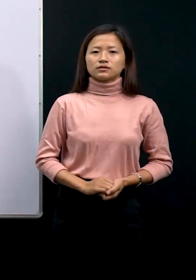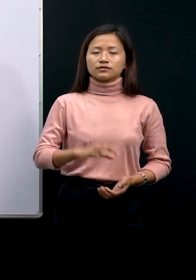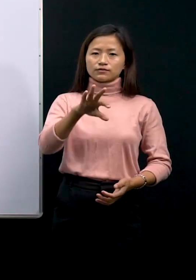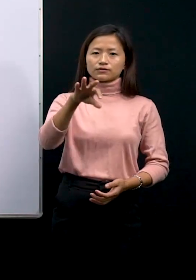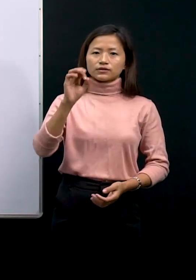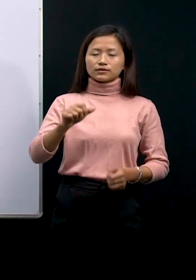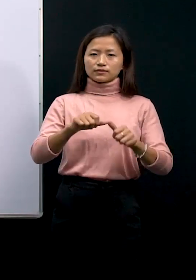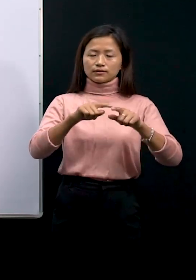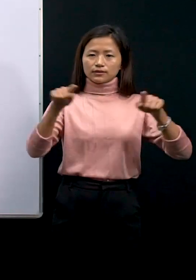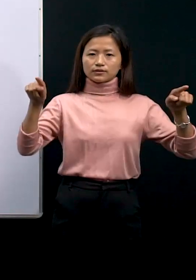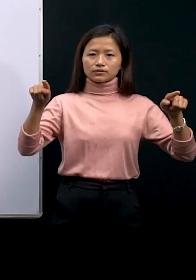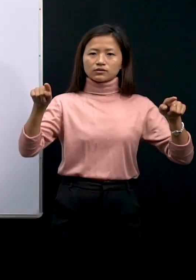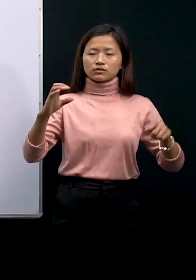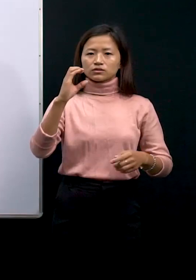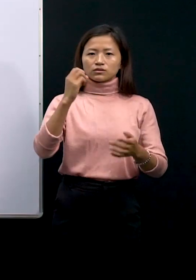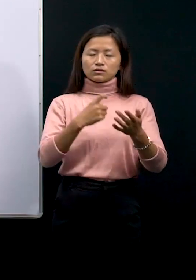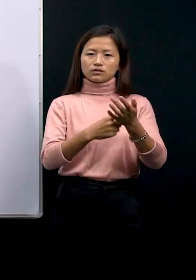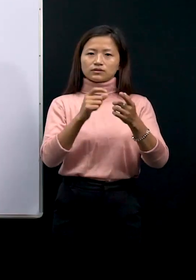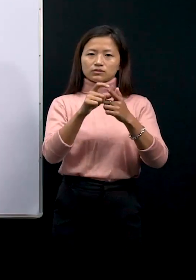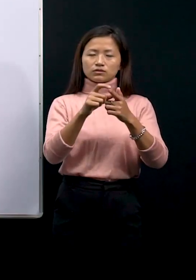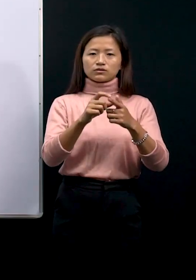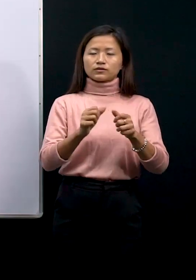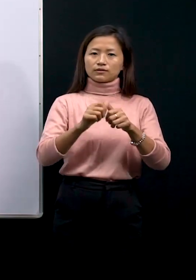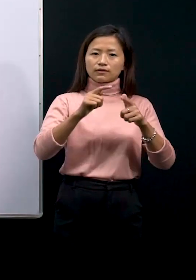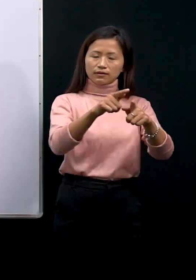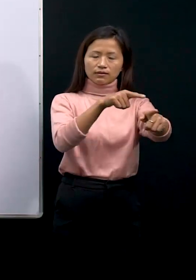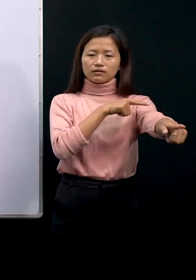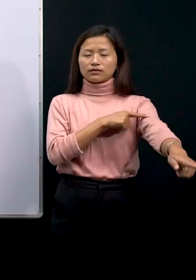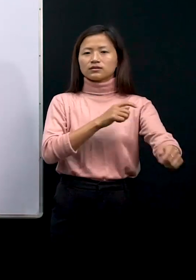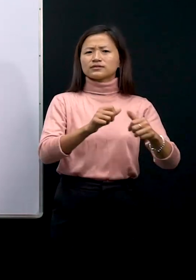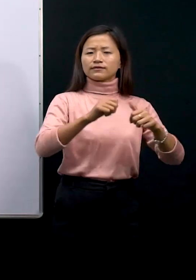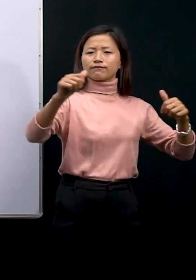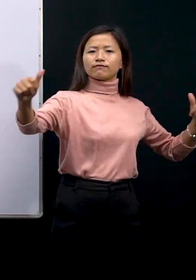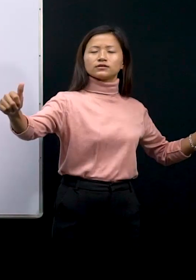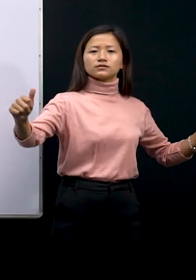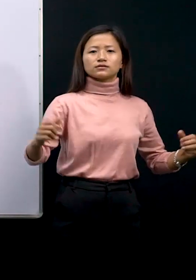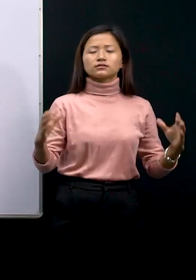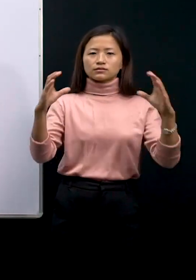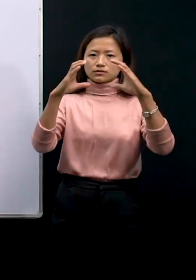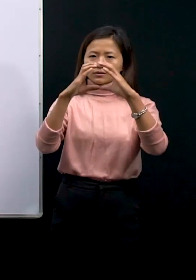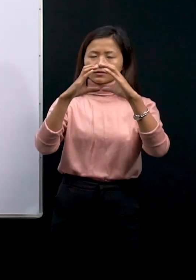Find the length of the chord of the largest circle which touch the smaller circle.